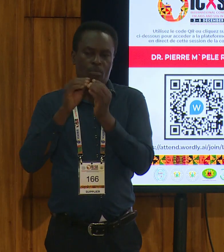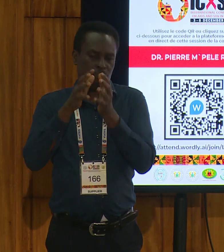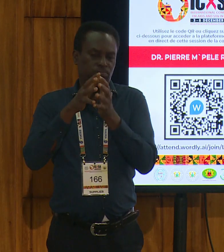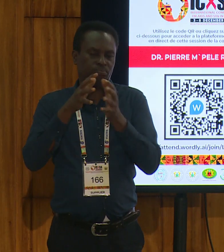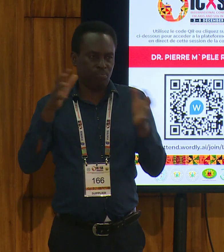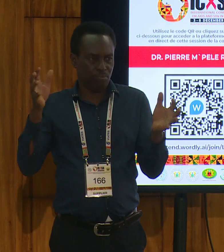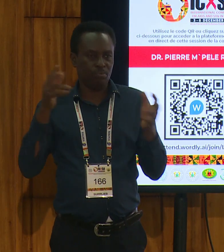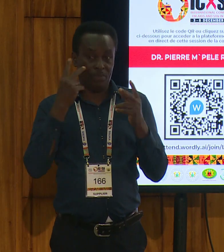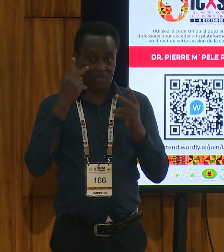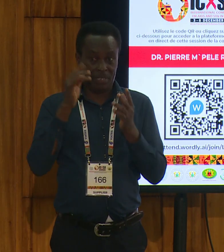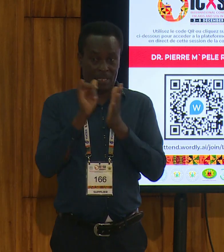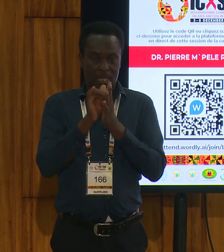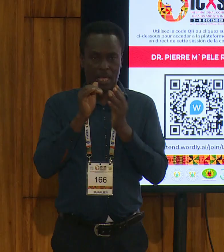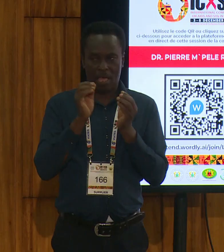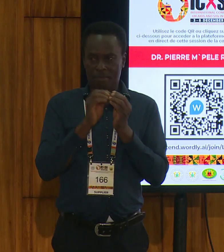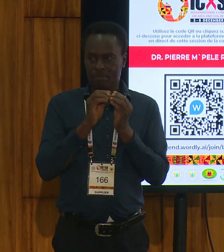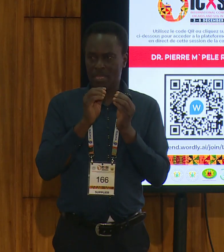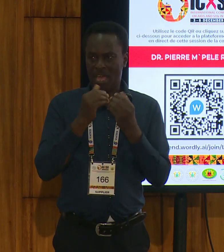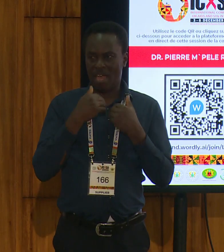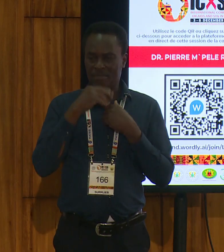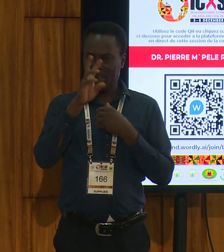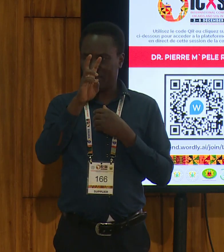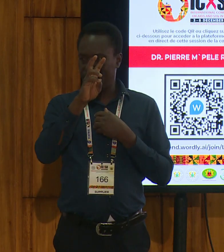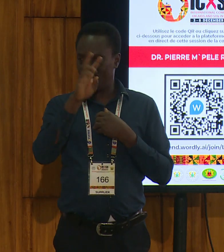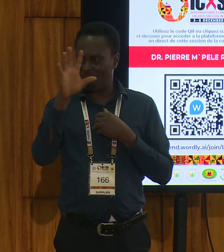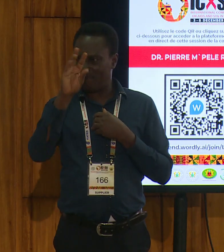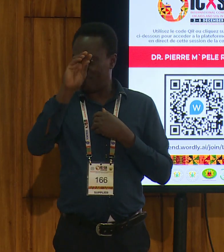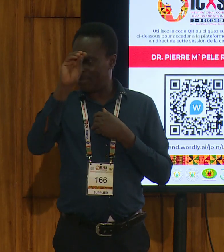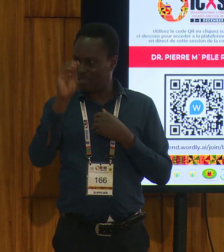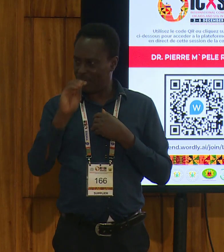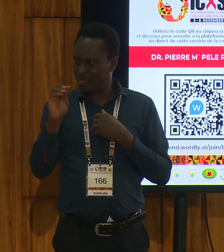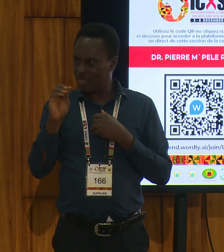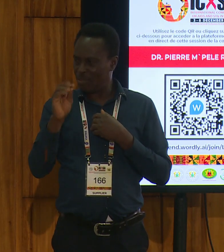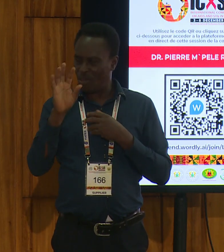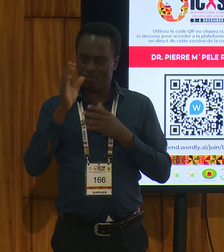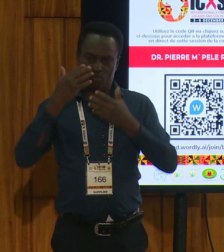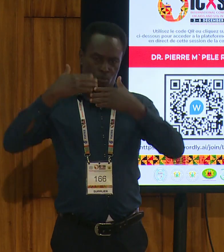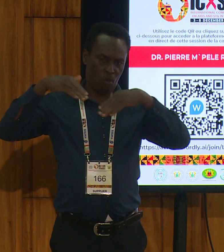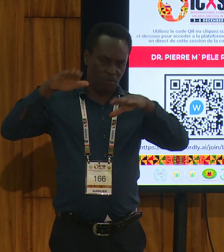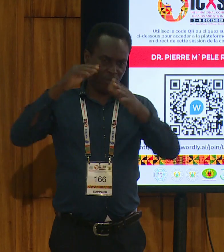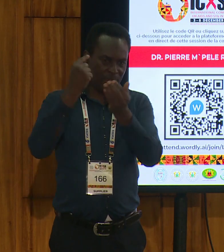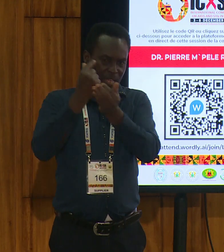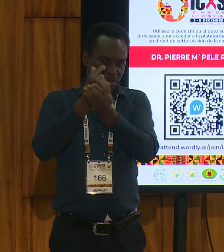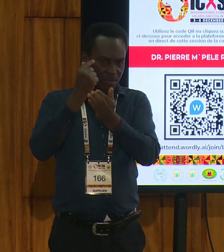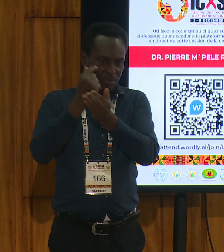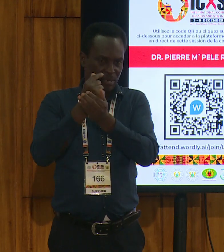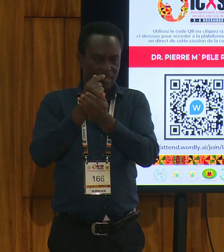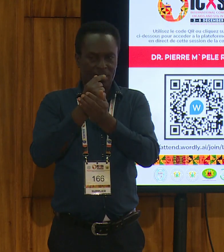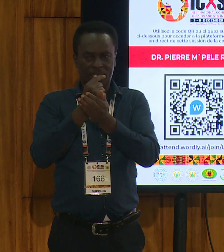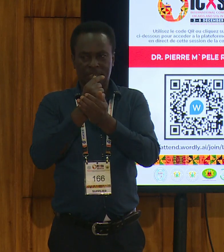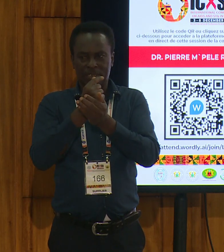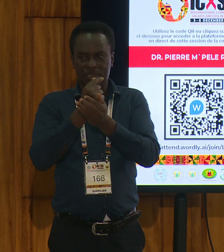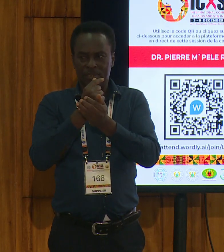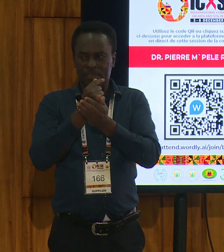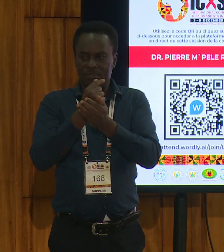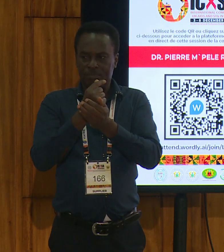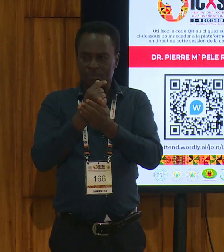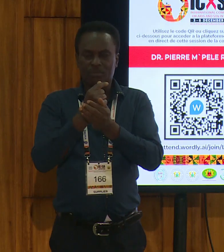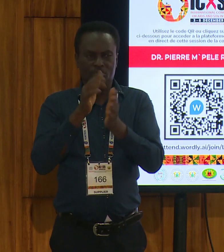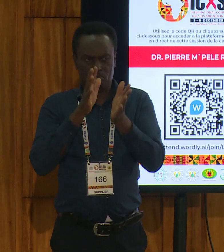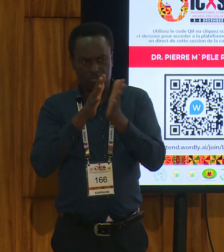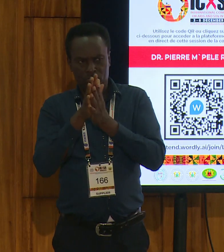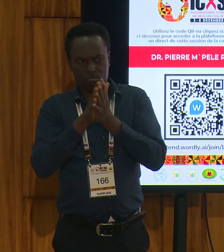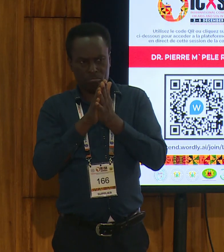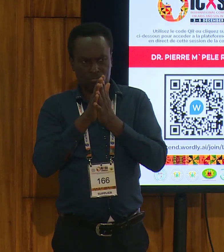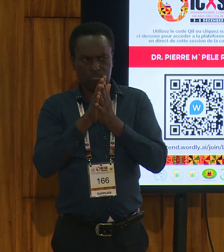we are at probably 65 or 75% coverage country-wise, with a very